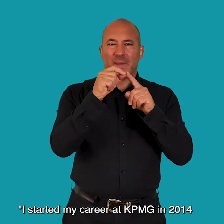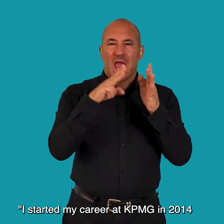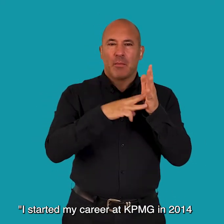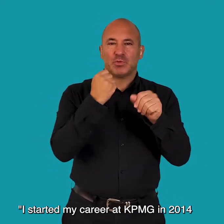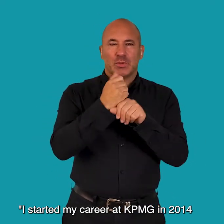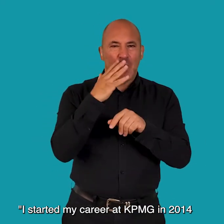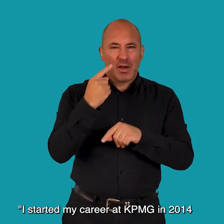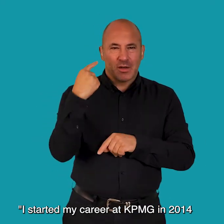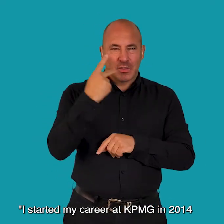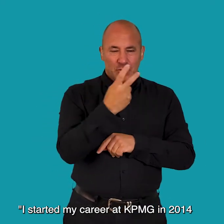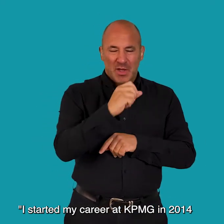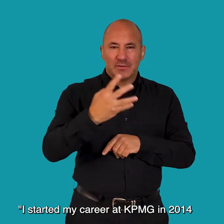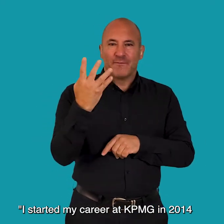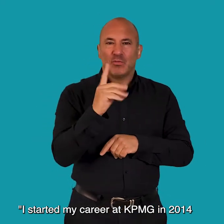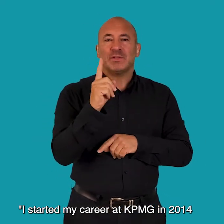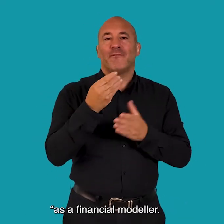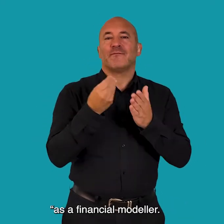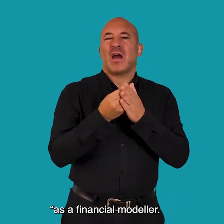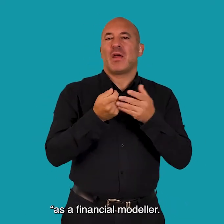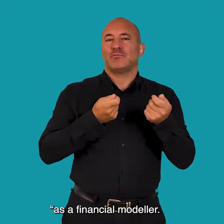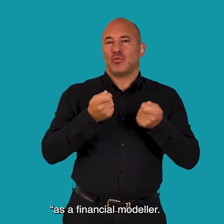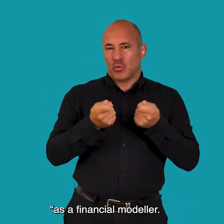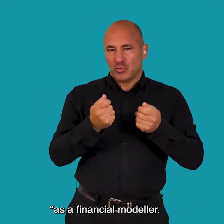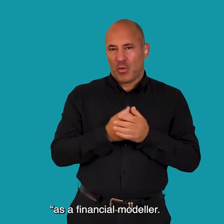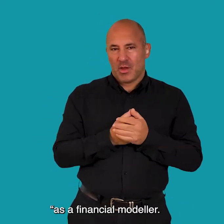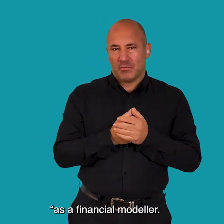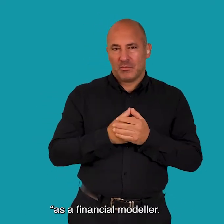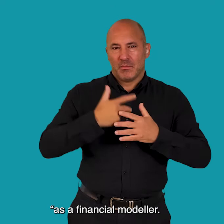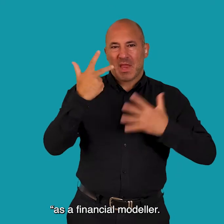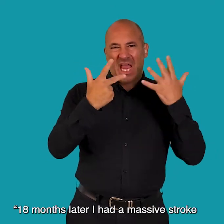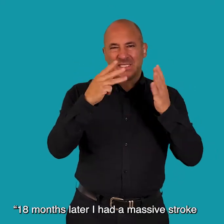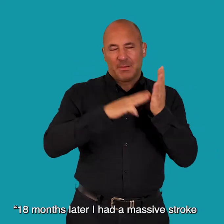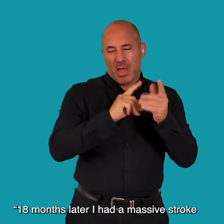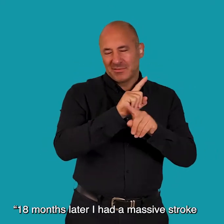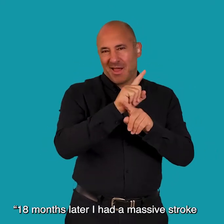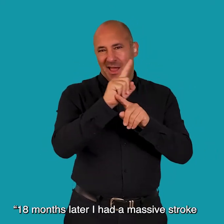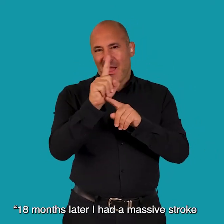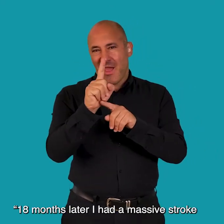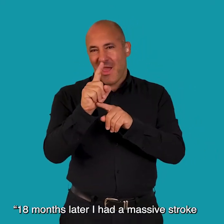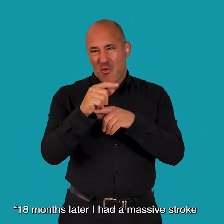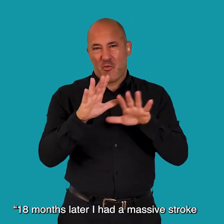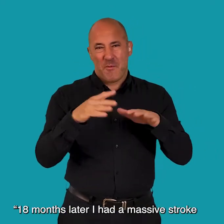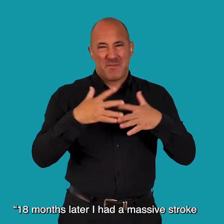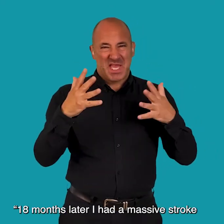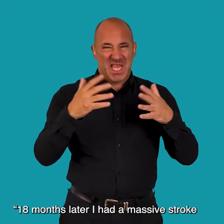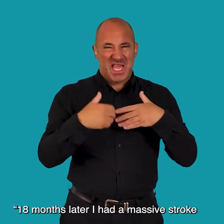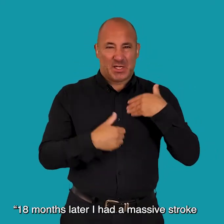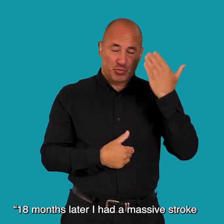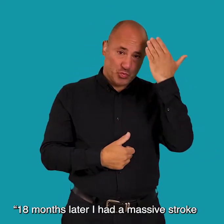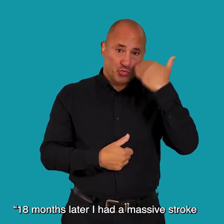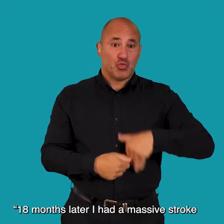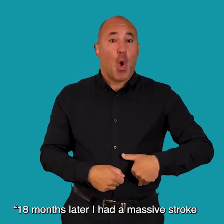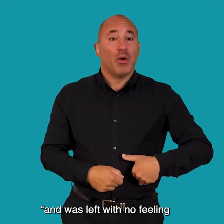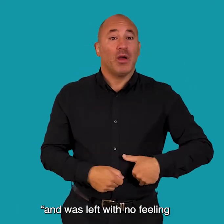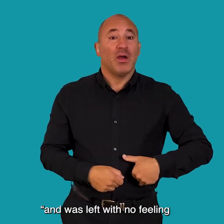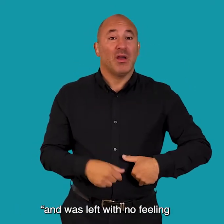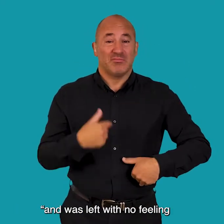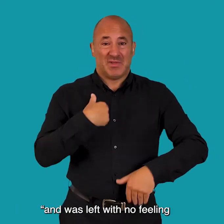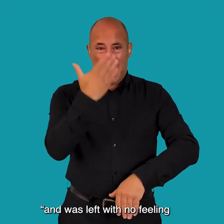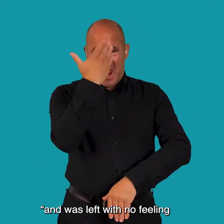in 2014 as a financial modeller. 18 months later, I had a massive stroke and was left with no feeling